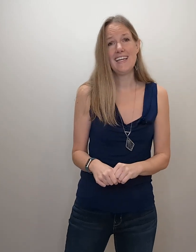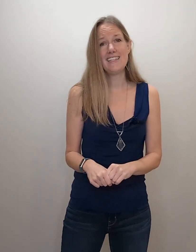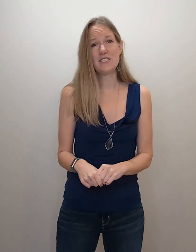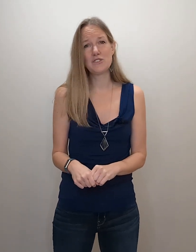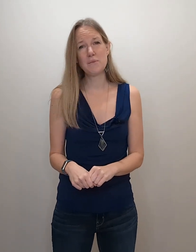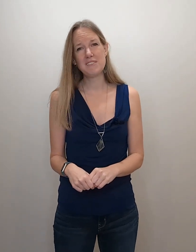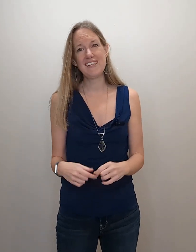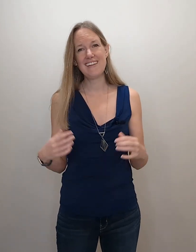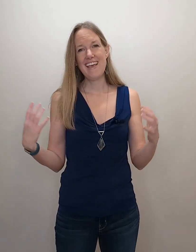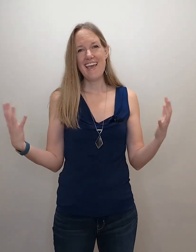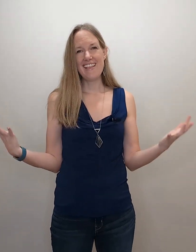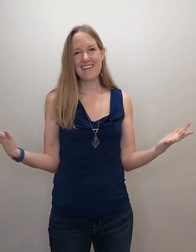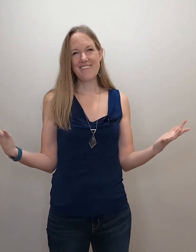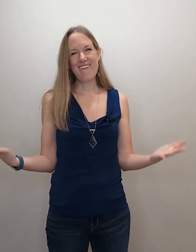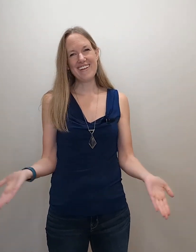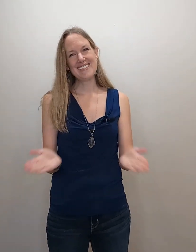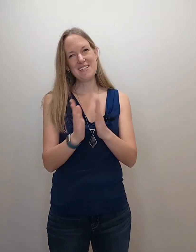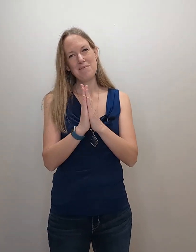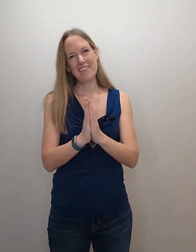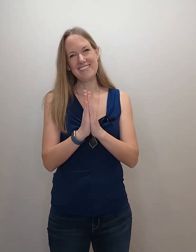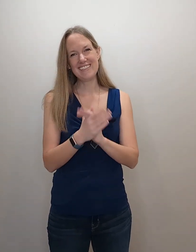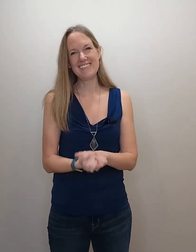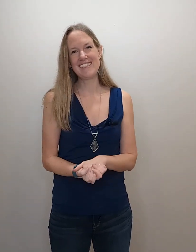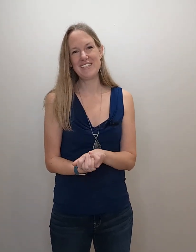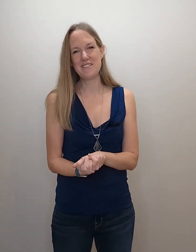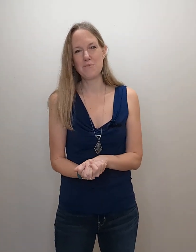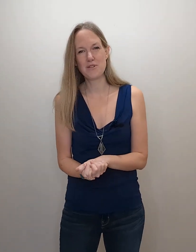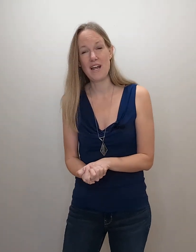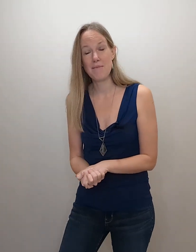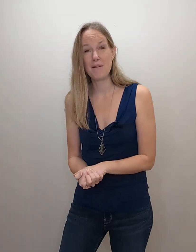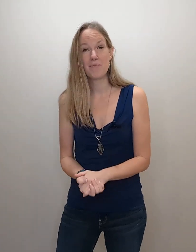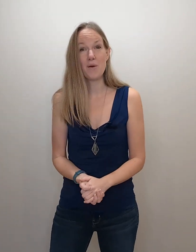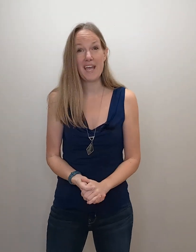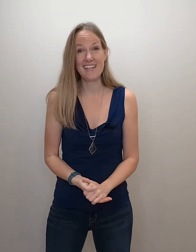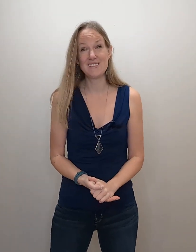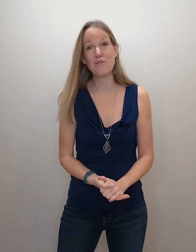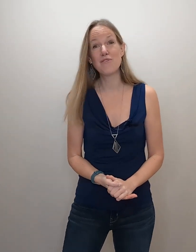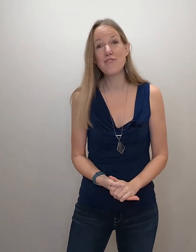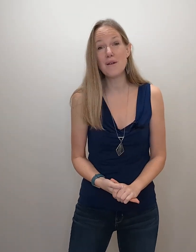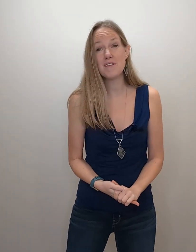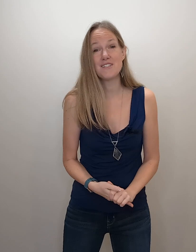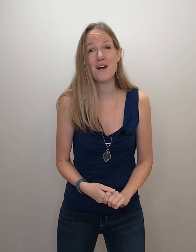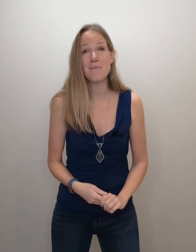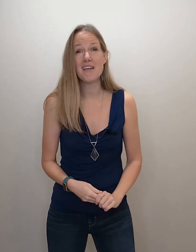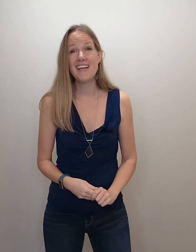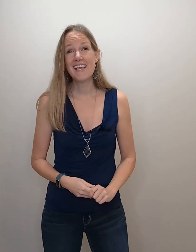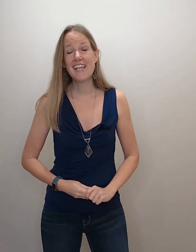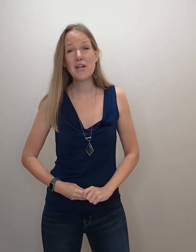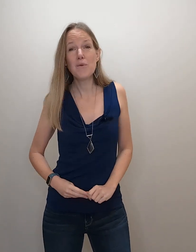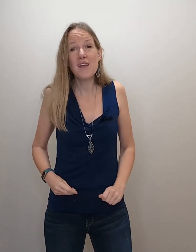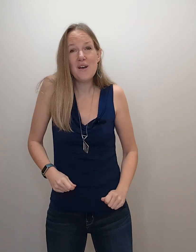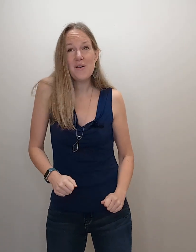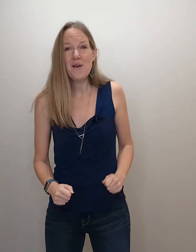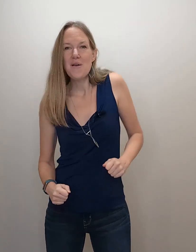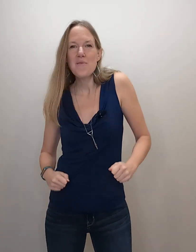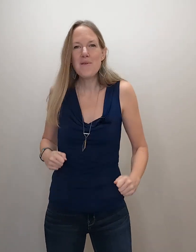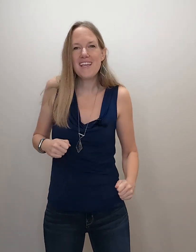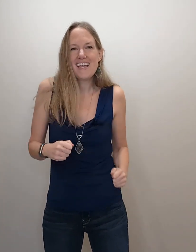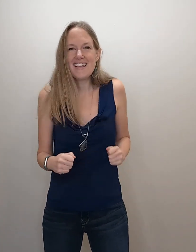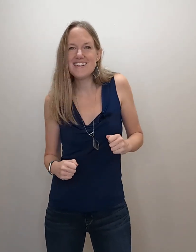in the description. And then, of course, please consider subscribing. Okay, so from the top, here we go. We can